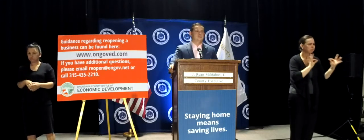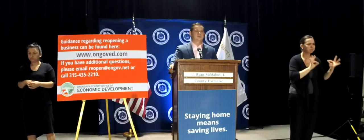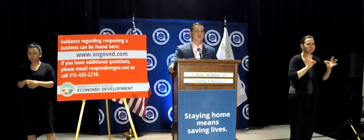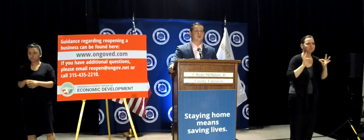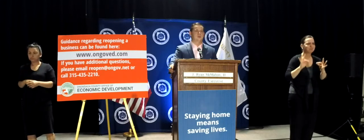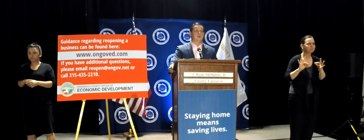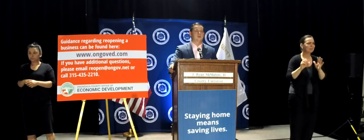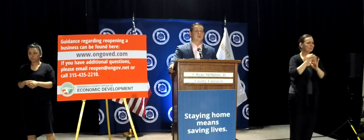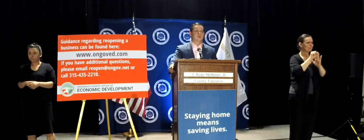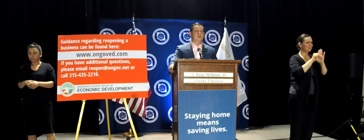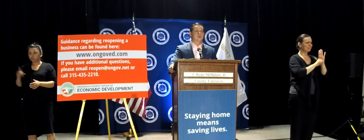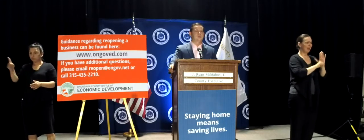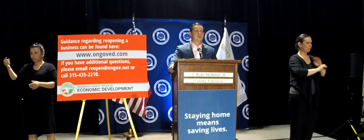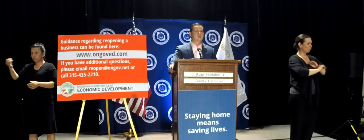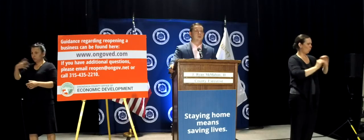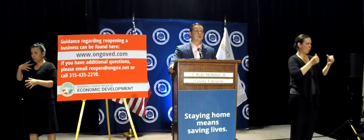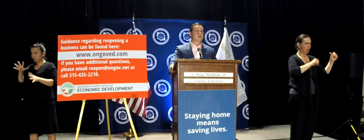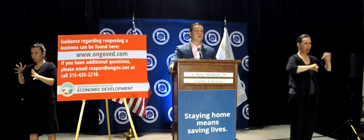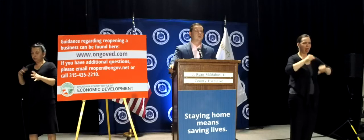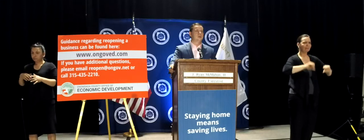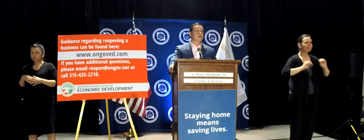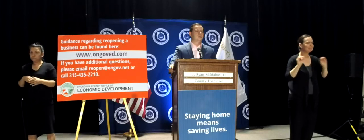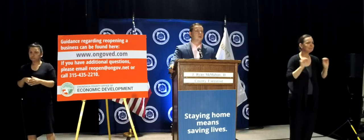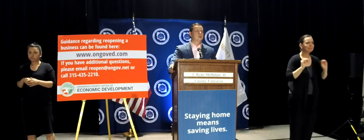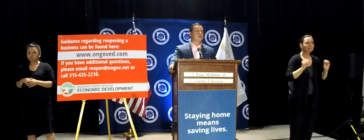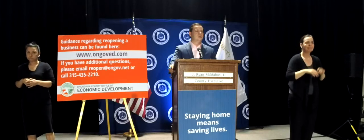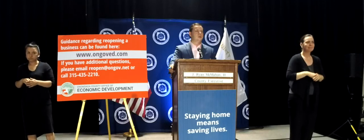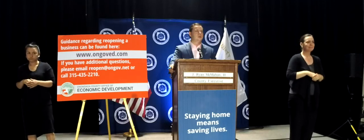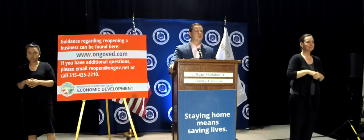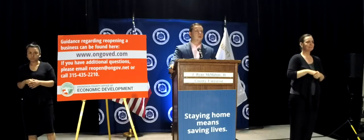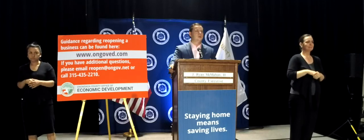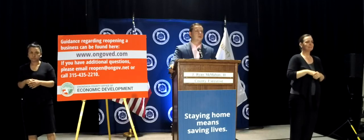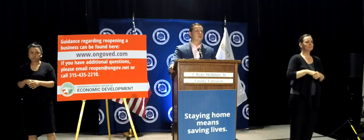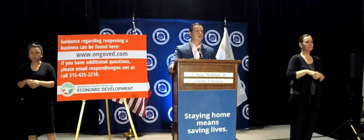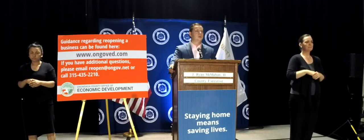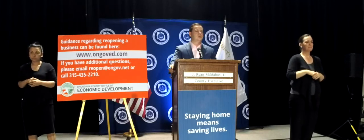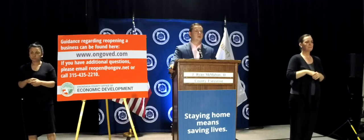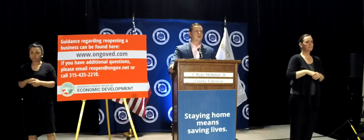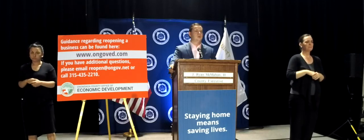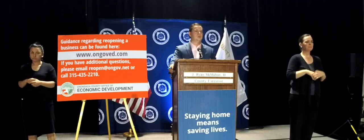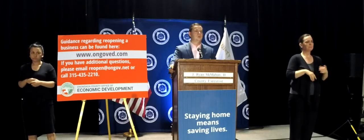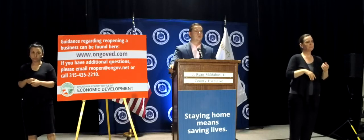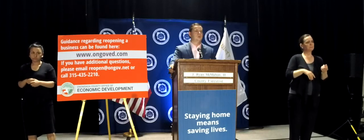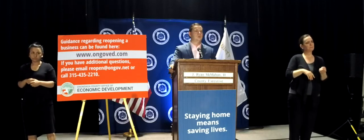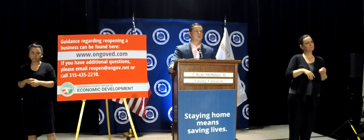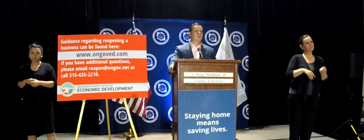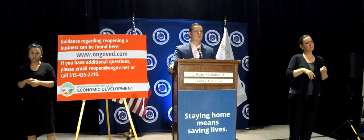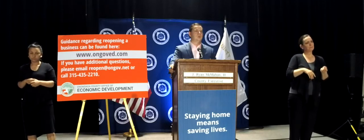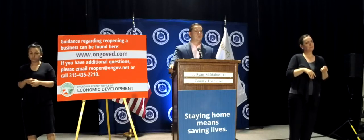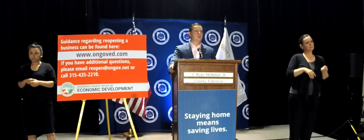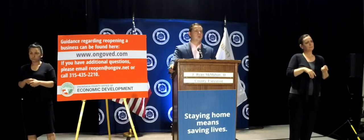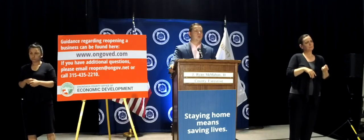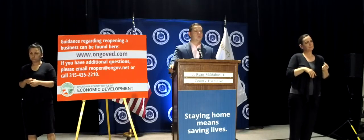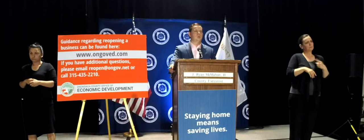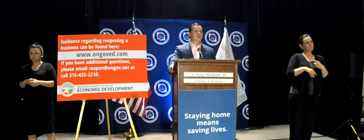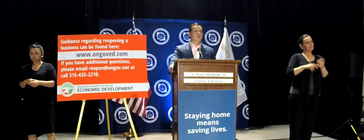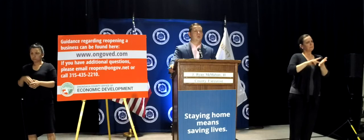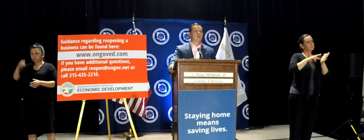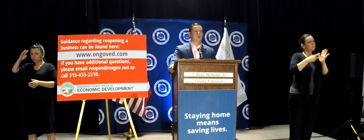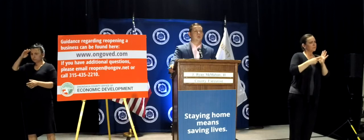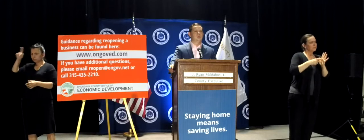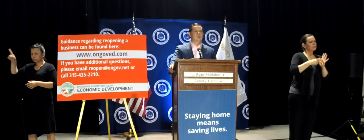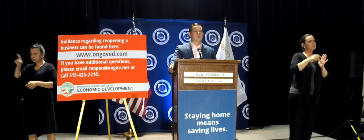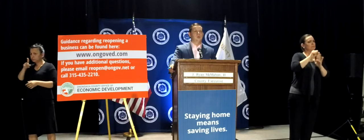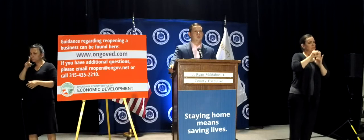weren't. So, but have you heard from them that you are? I guess there's this confusion that, Cuomo hasn't really mentioned it. We still haven't seen guidance